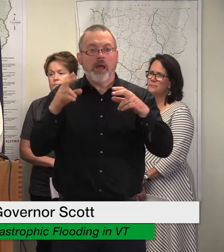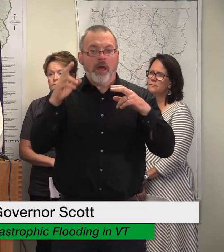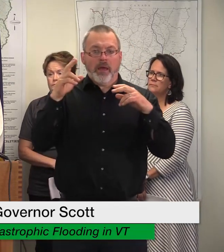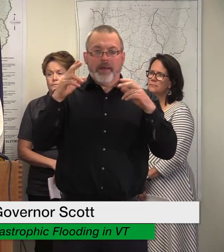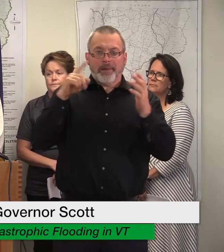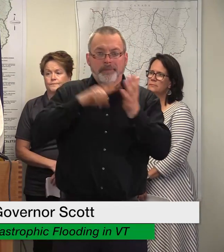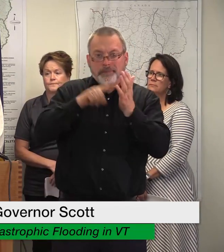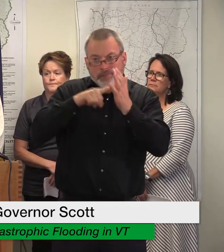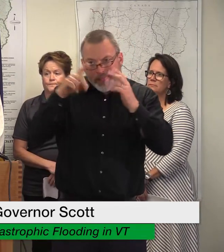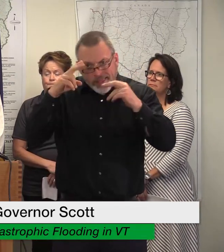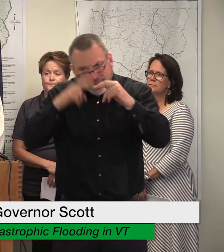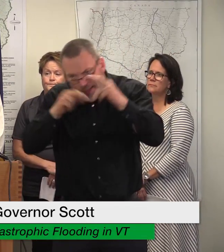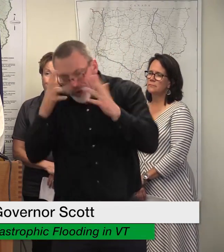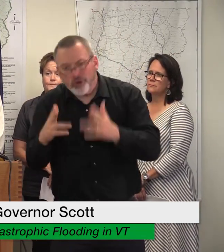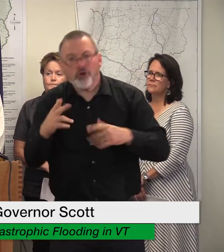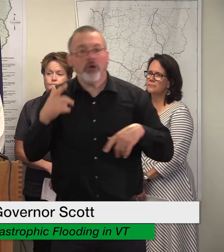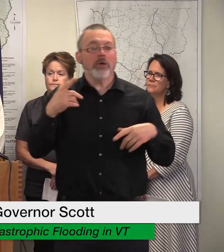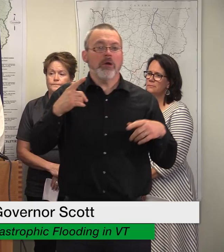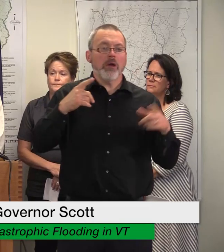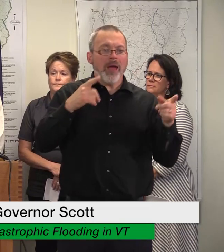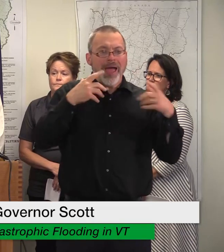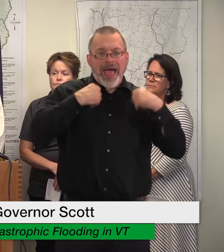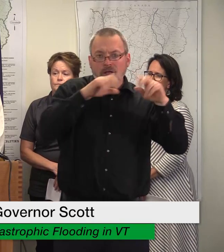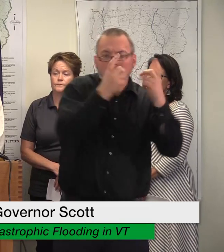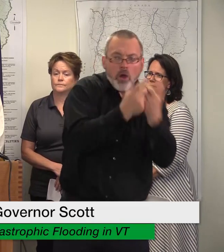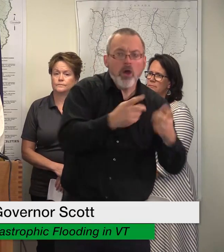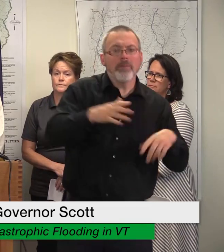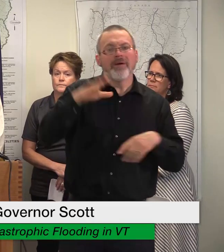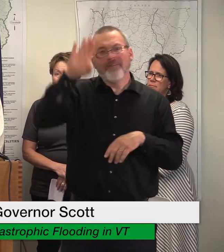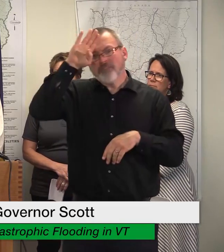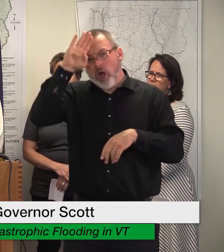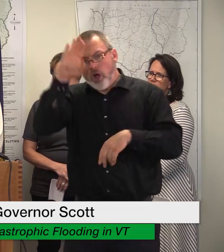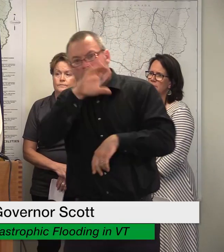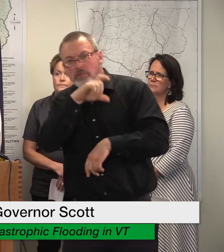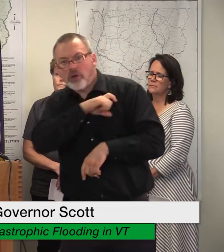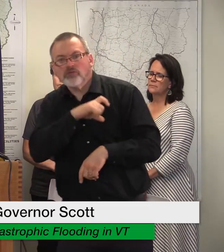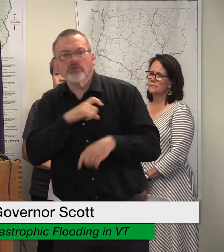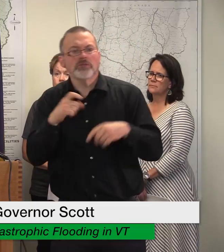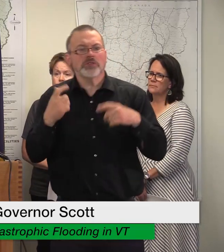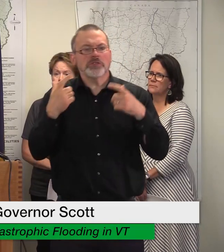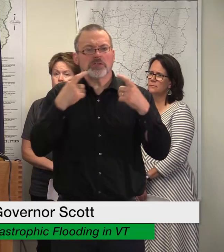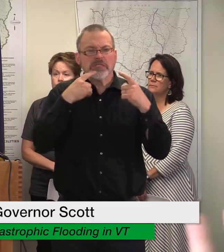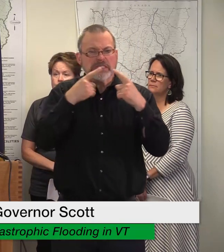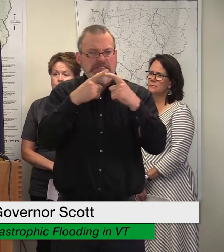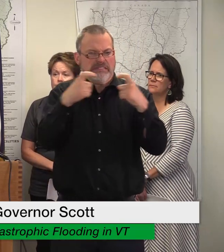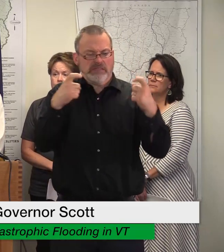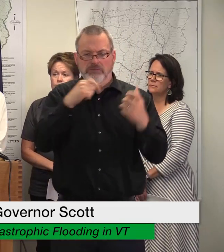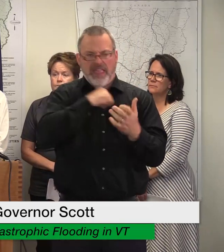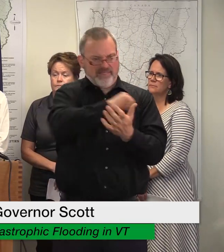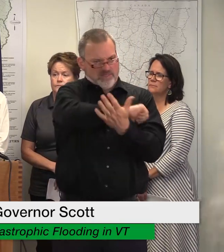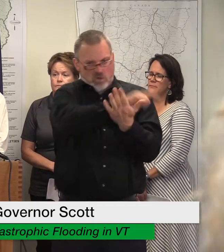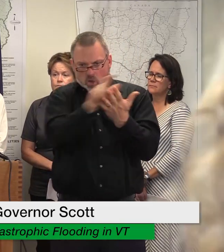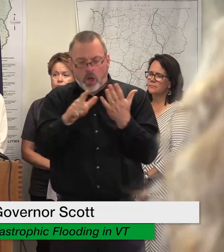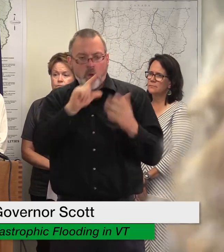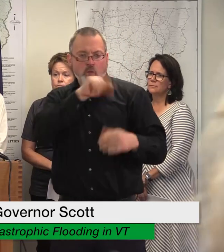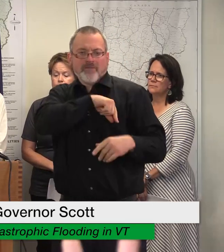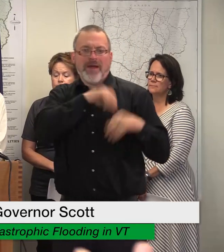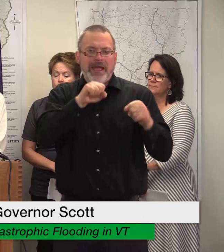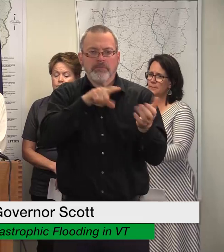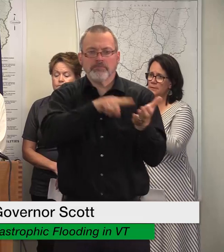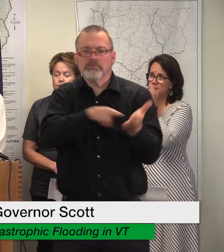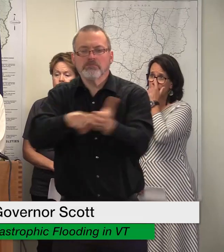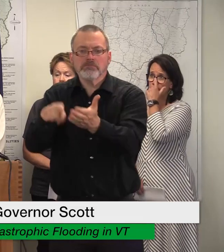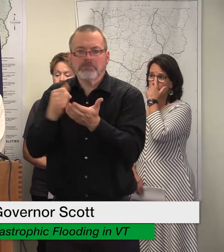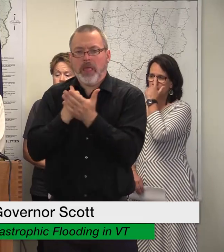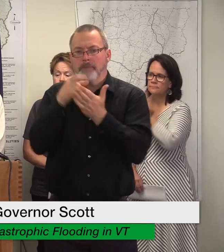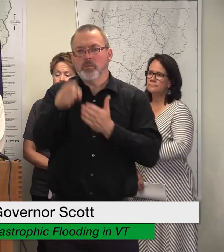officer, a fire marshal, or a zoning administrator can complete this process, and municipalities can reach out